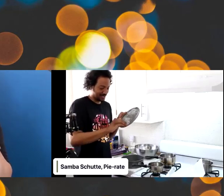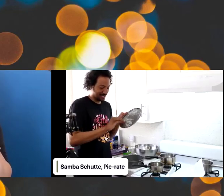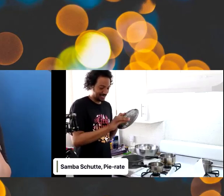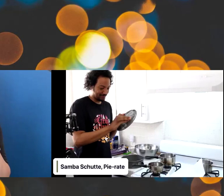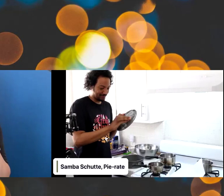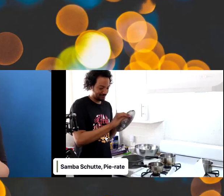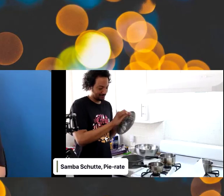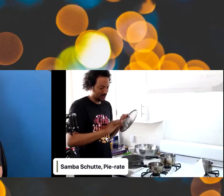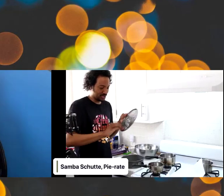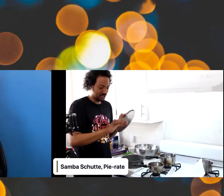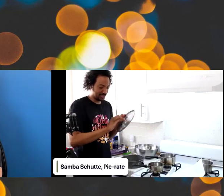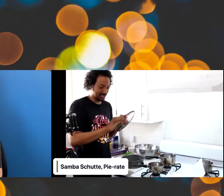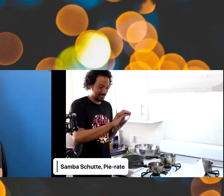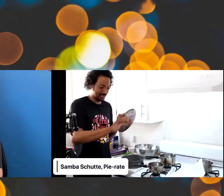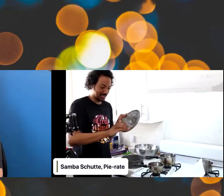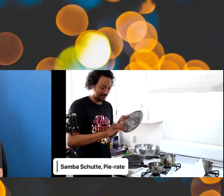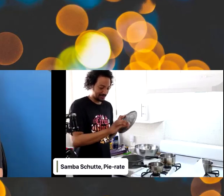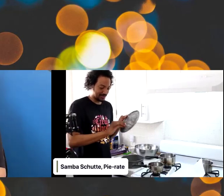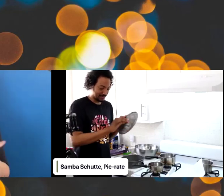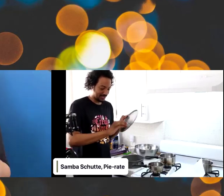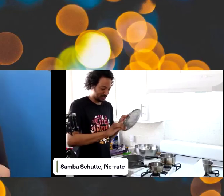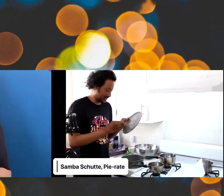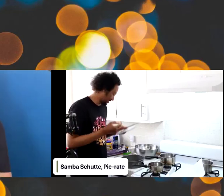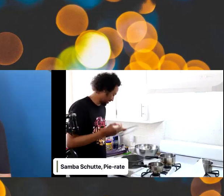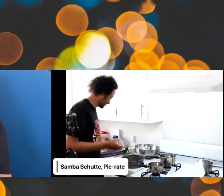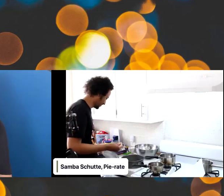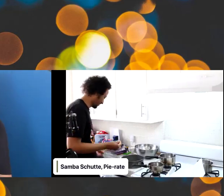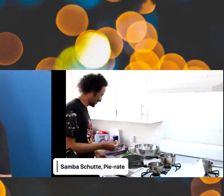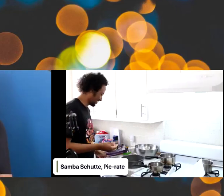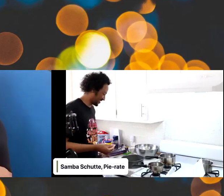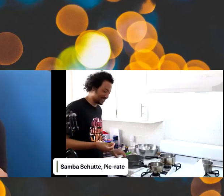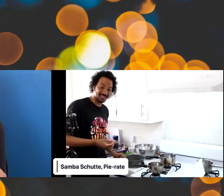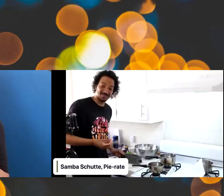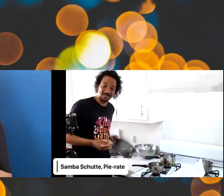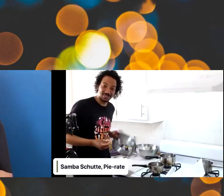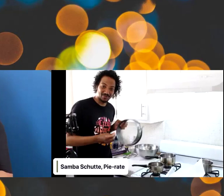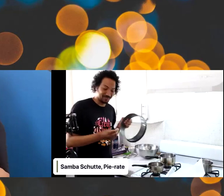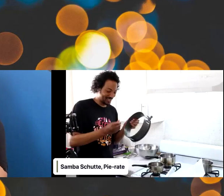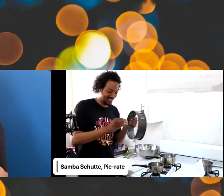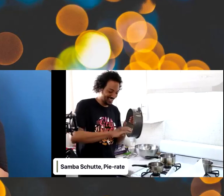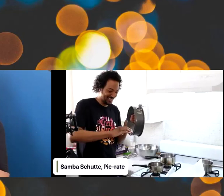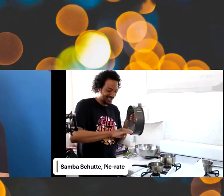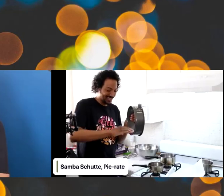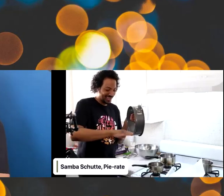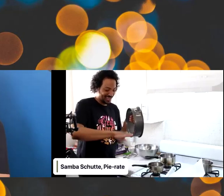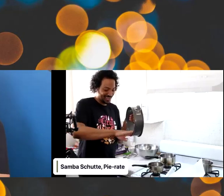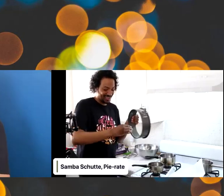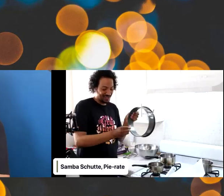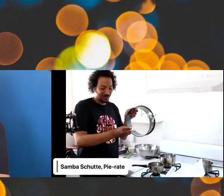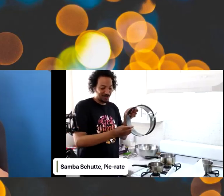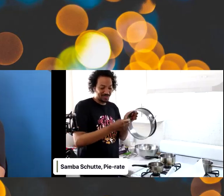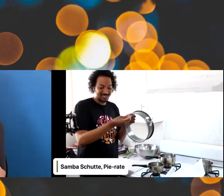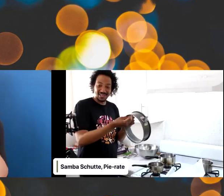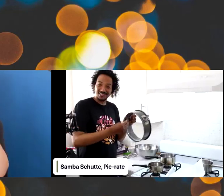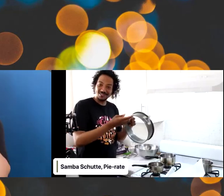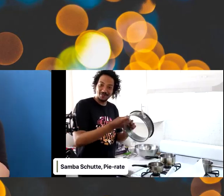Much like Wee John did to Easy on Calypso Night when he did his makeup, probably. And all